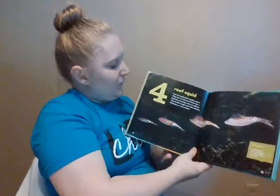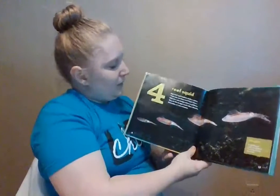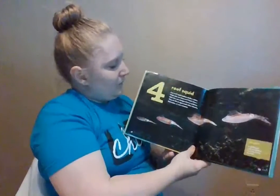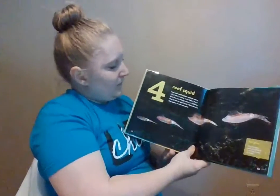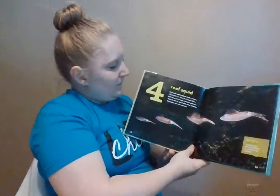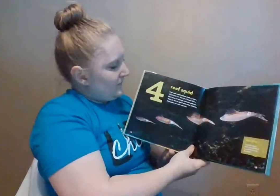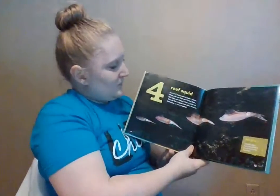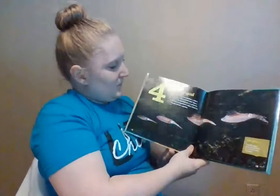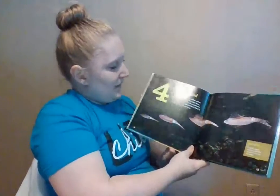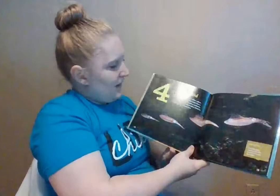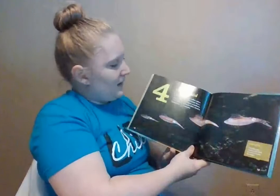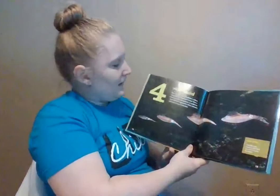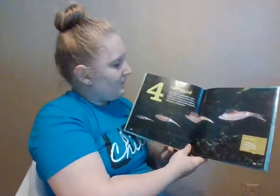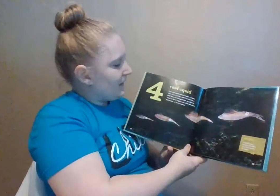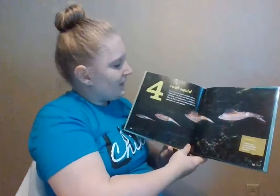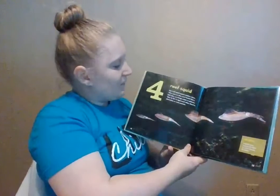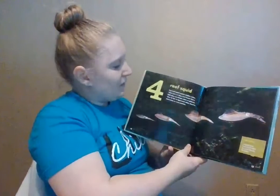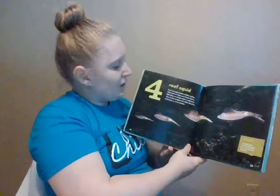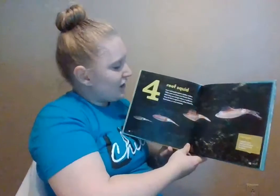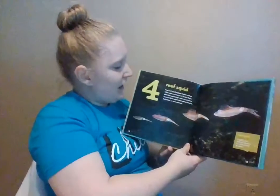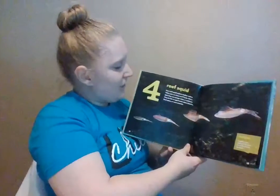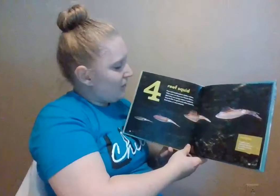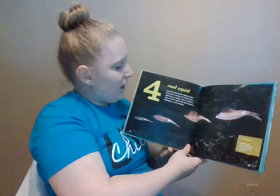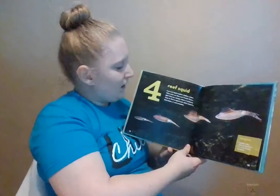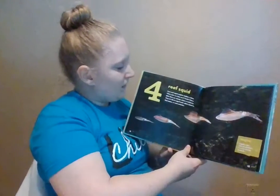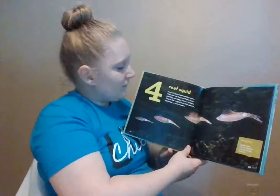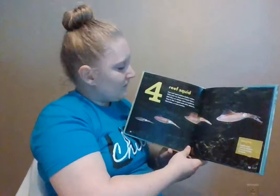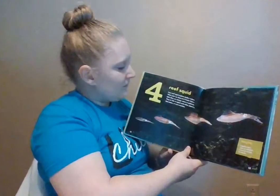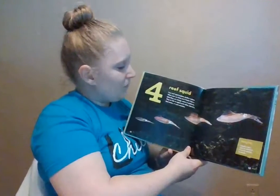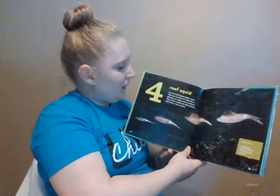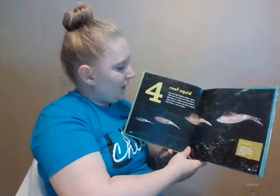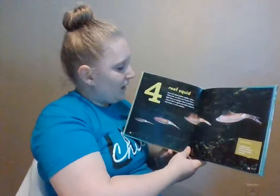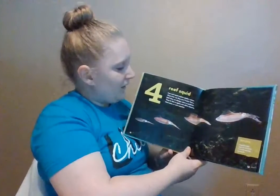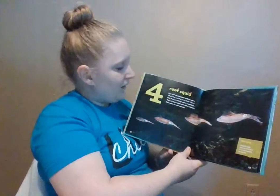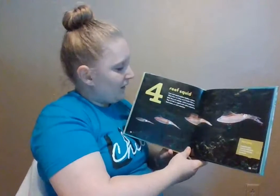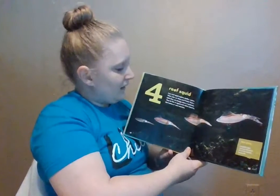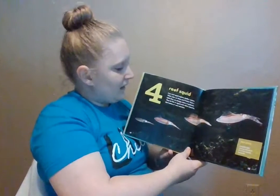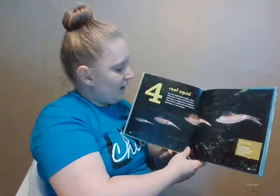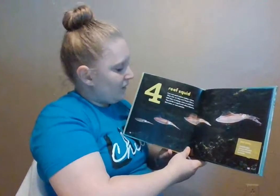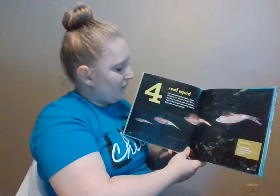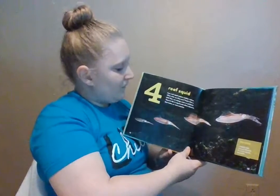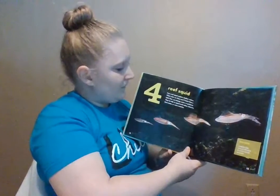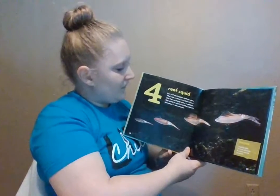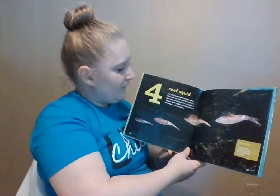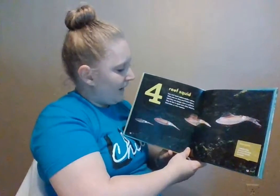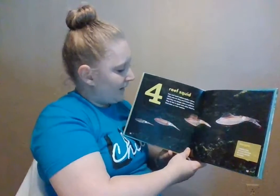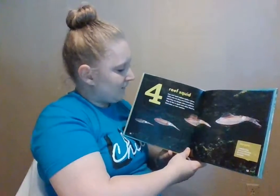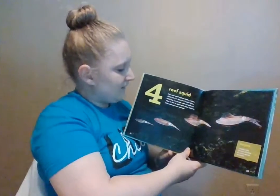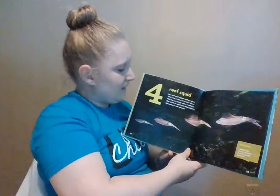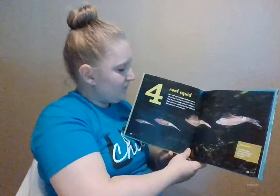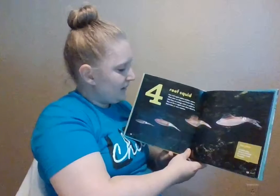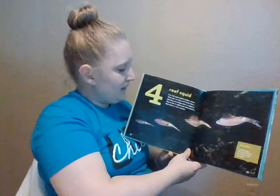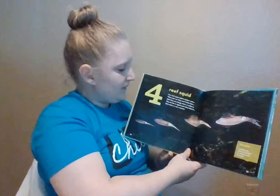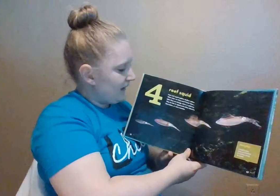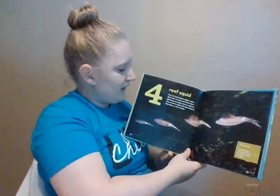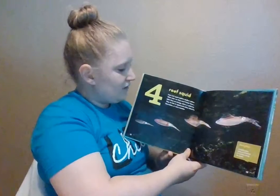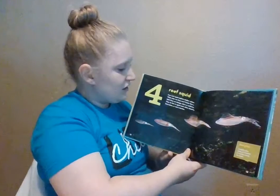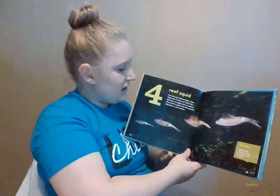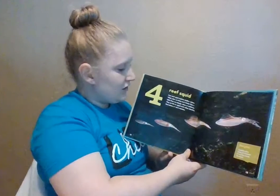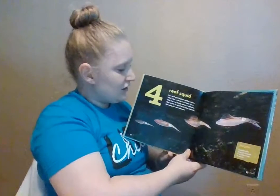4 reef squid explore shallow waters. What color are they now? Faster than a blink, they can change